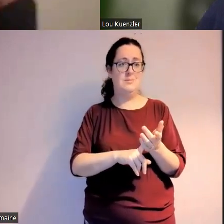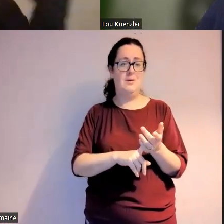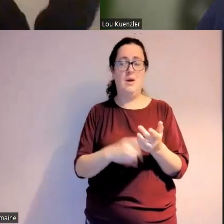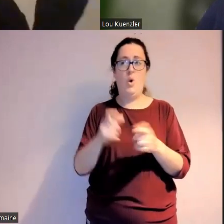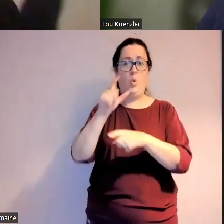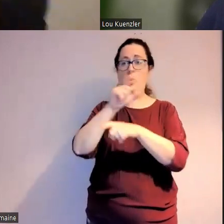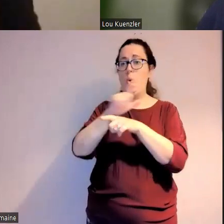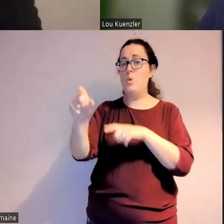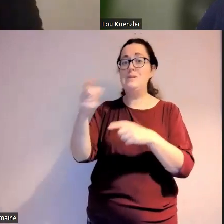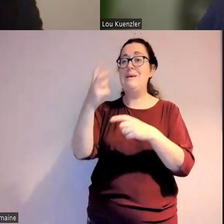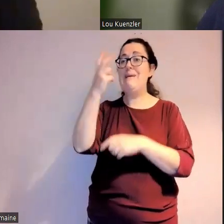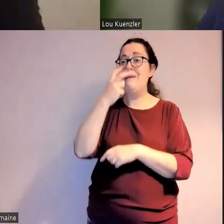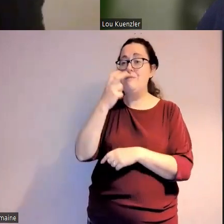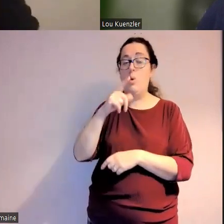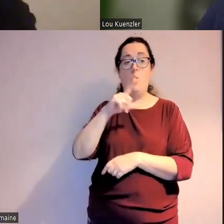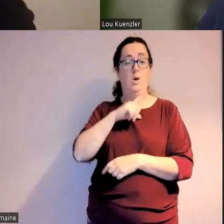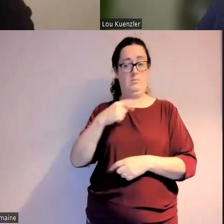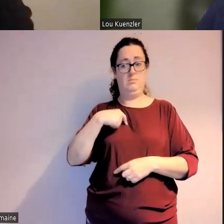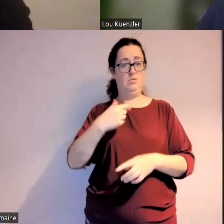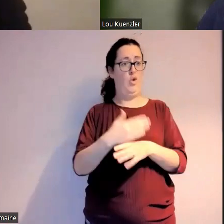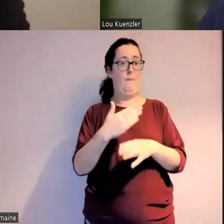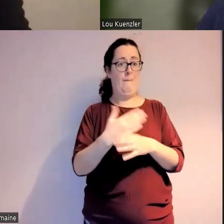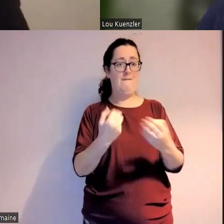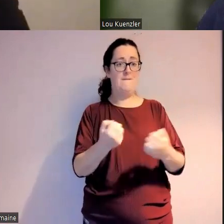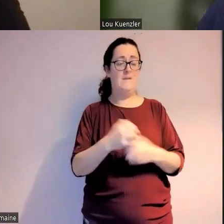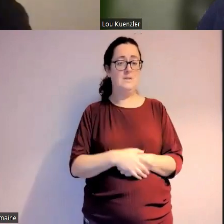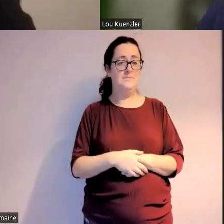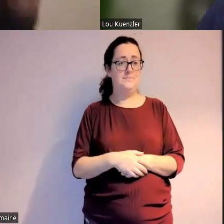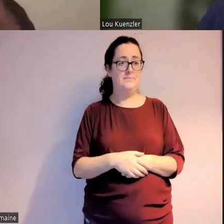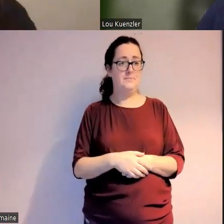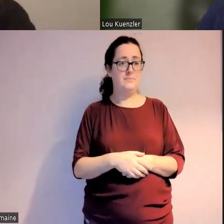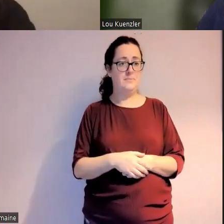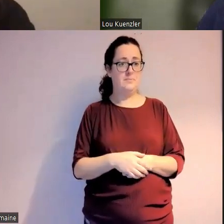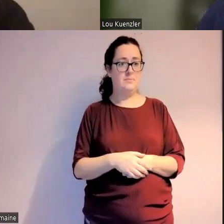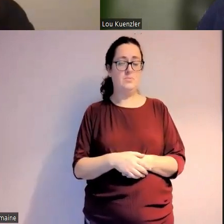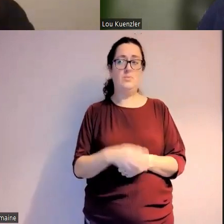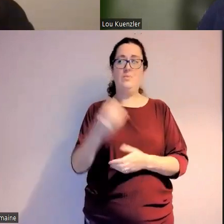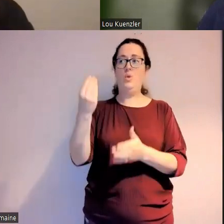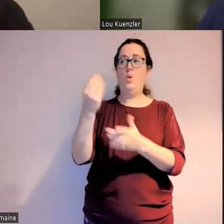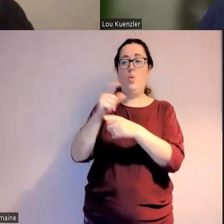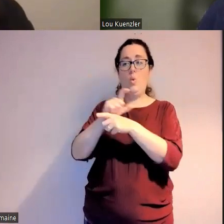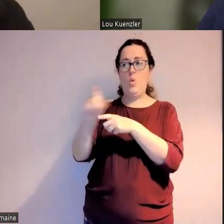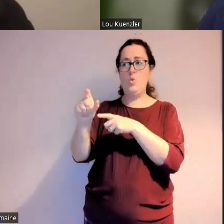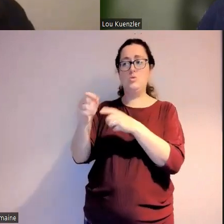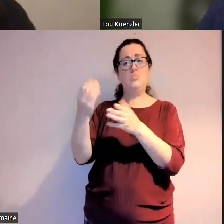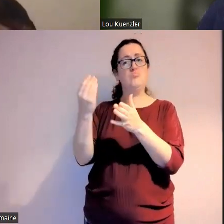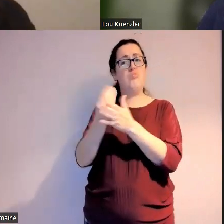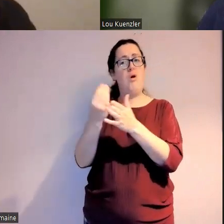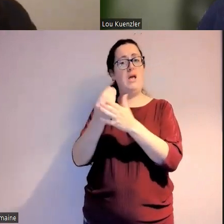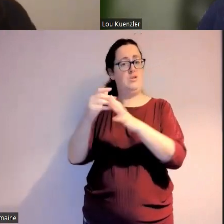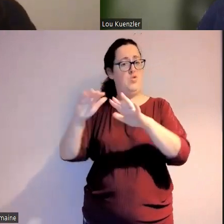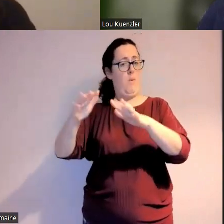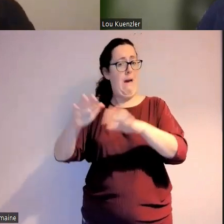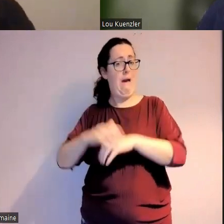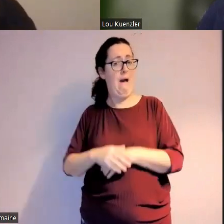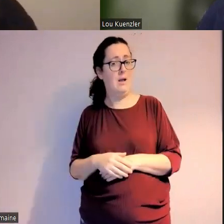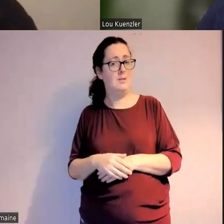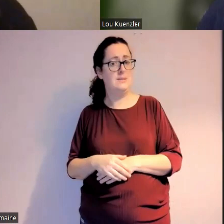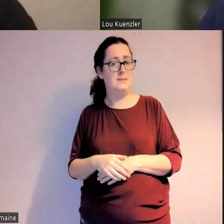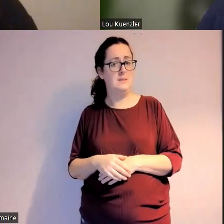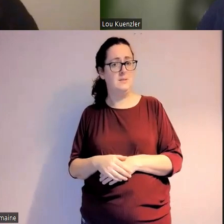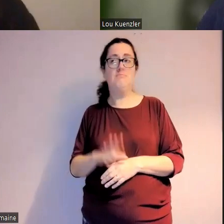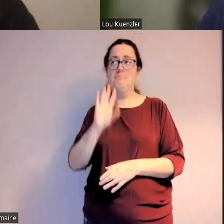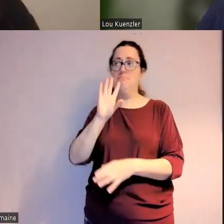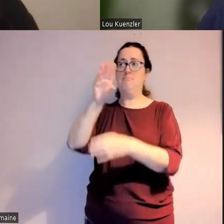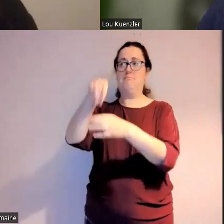in the evenings, because I work, and so to have this reasonably priced course, which, you know, you can go into.